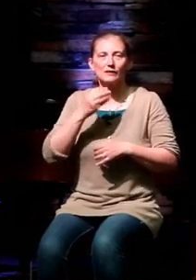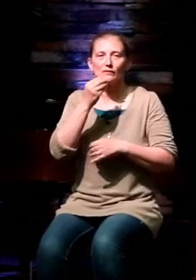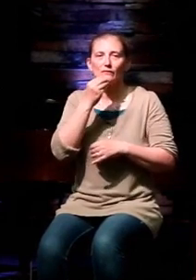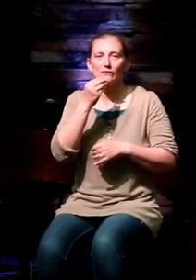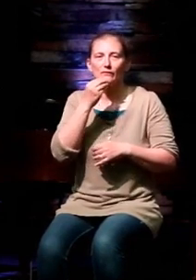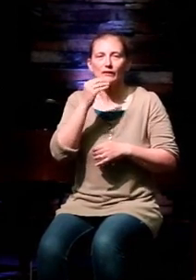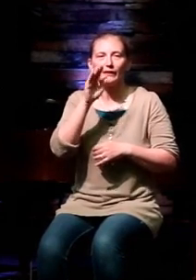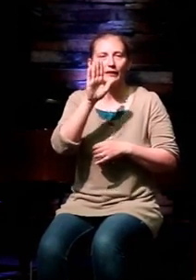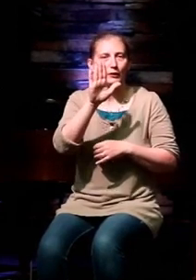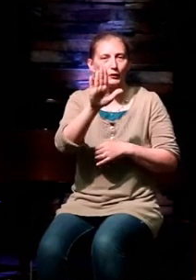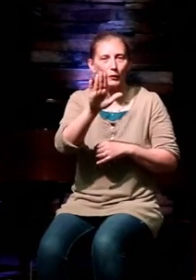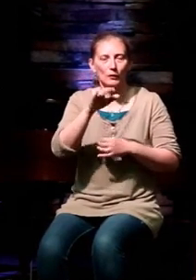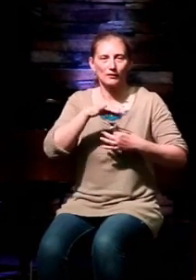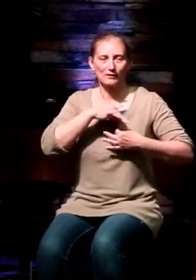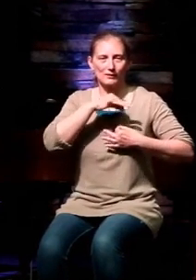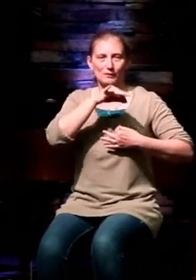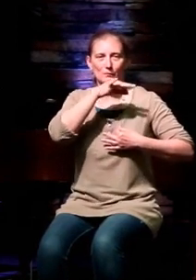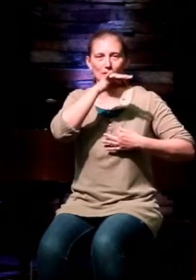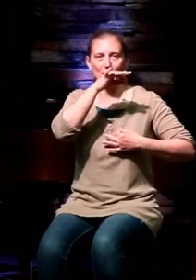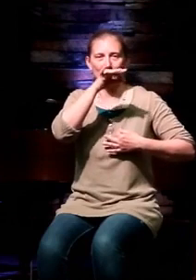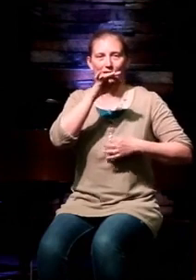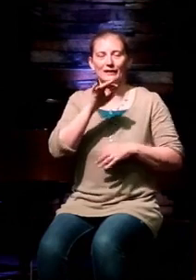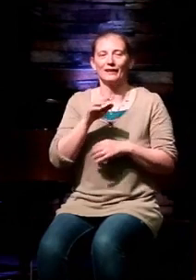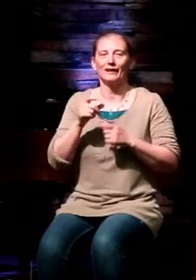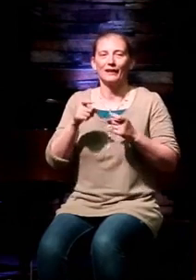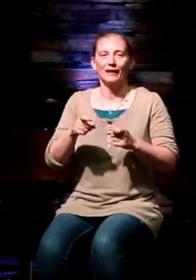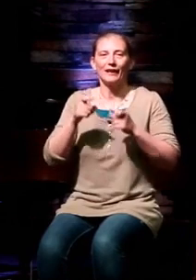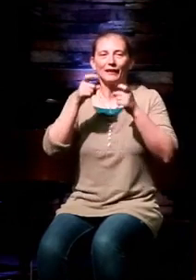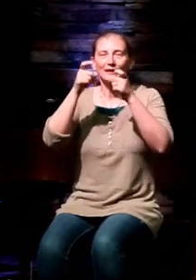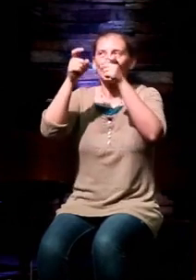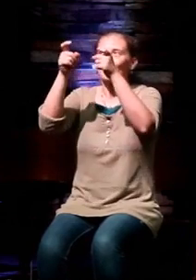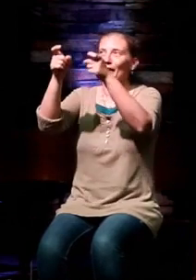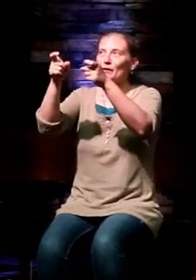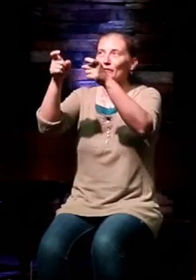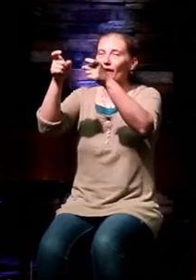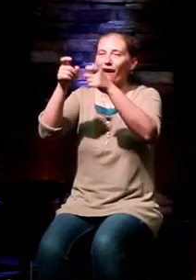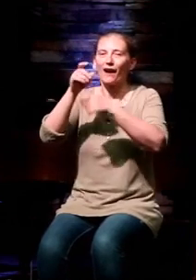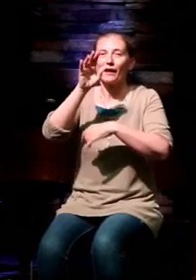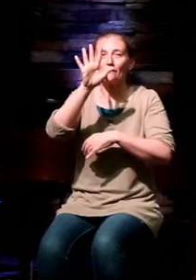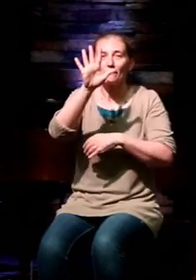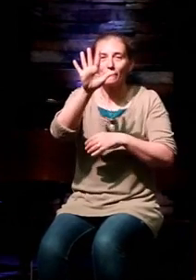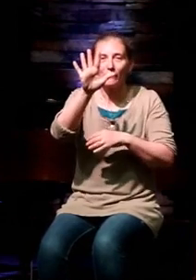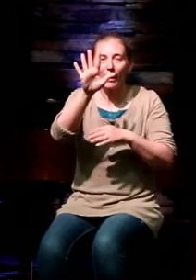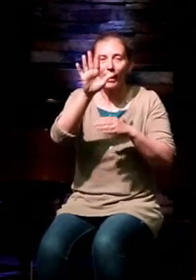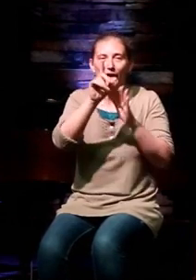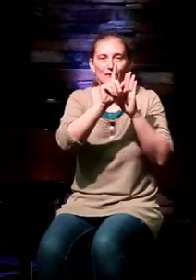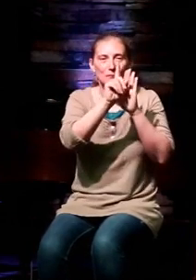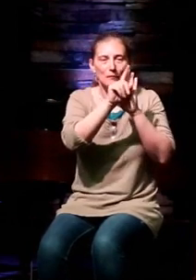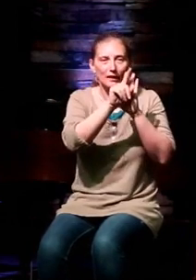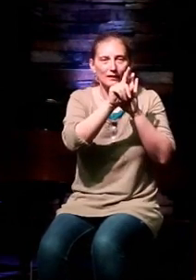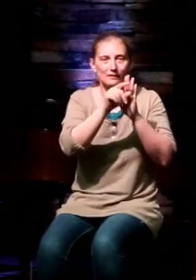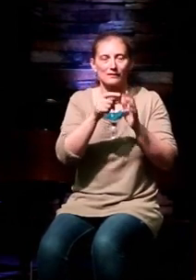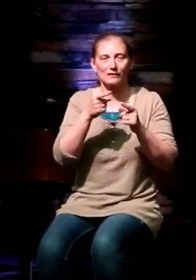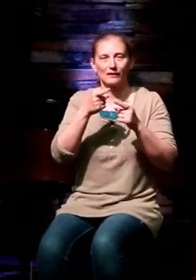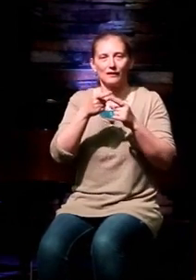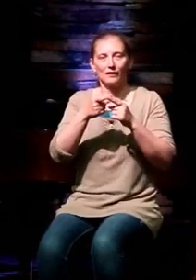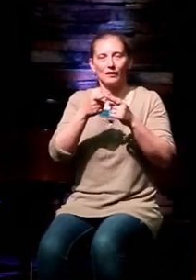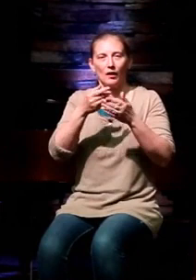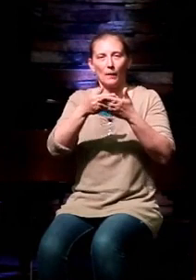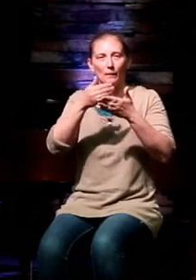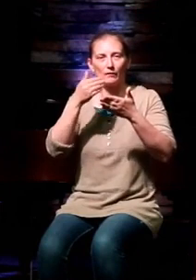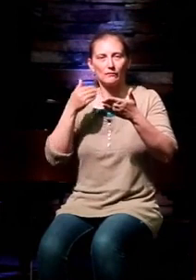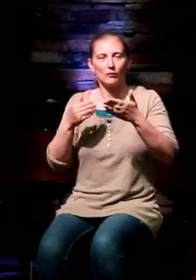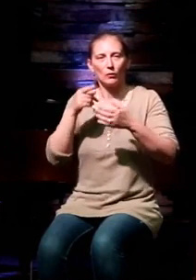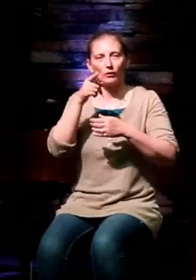Give God 5 minutes. Five stinking minutes of your time before you reach over and grab your phone, before you turn on the TV